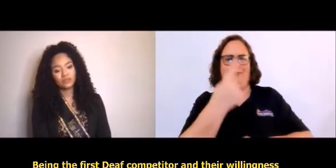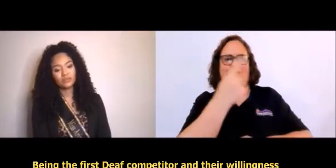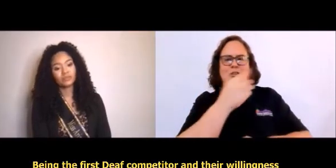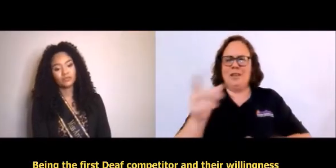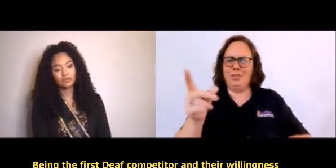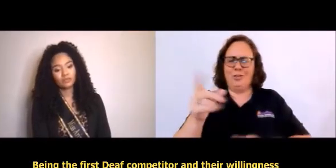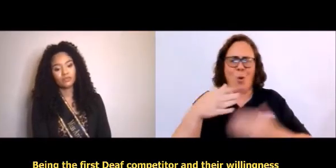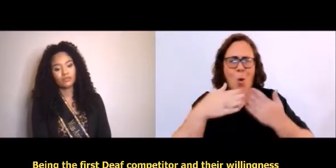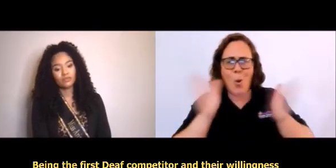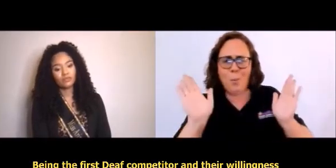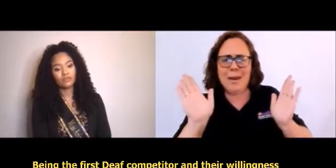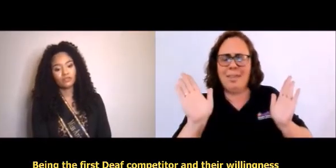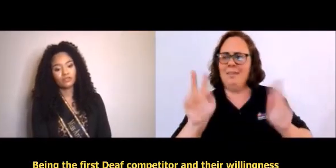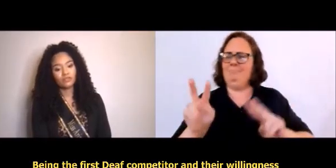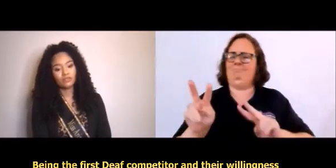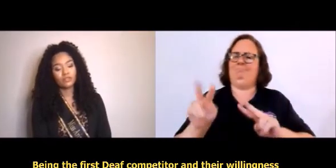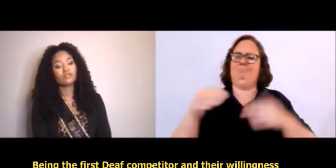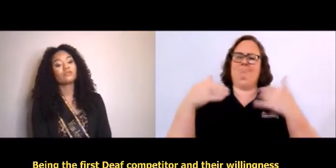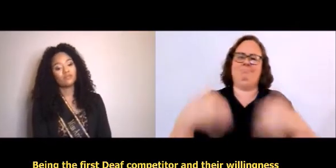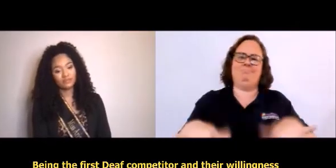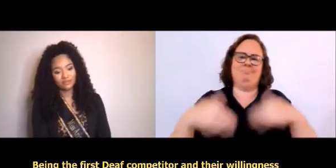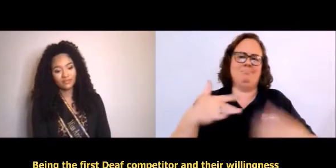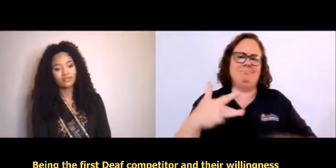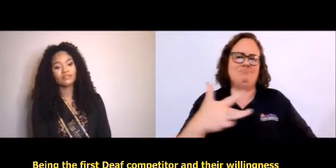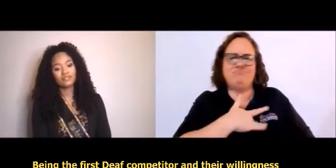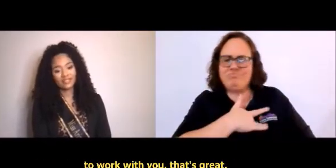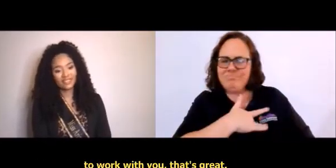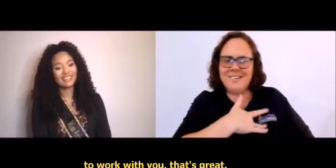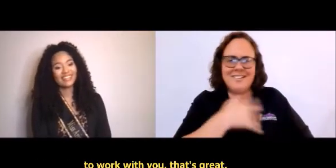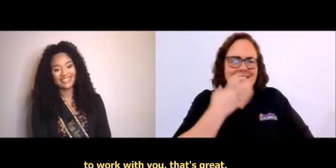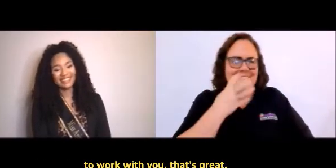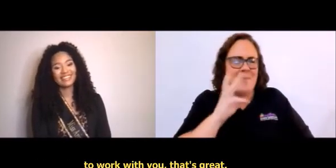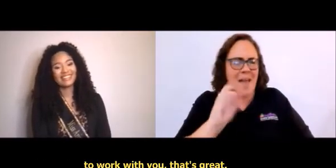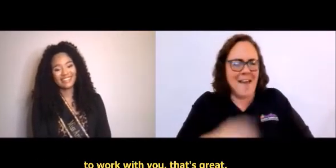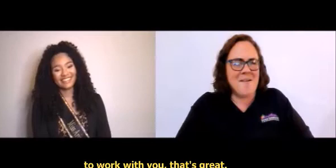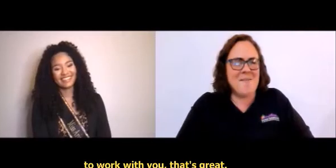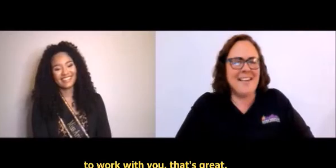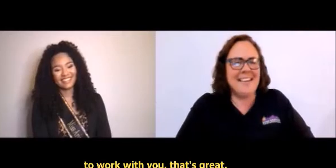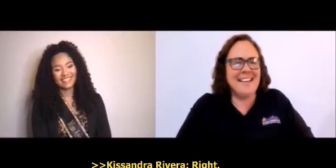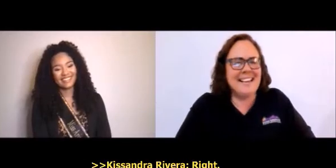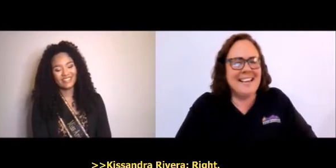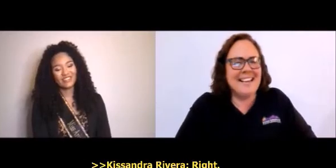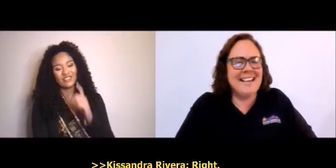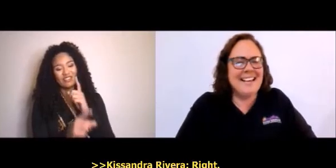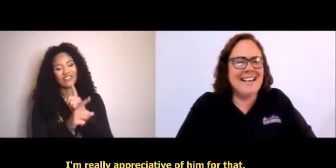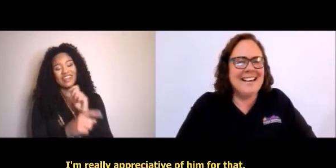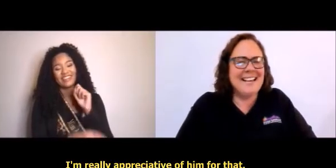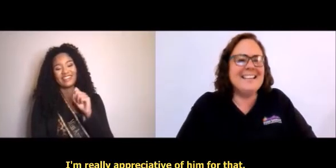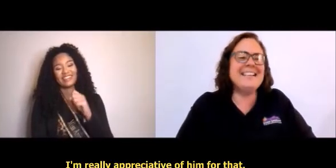the first deaf competitor and their willingness to work with you. That's great.